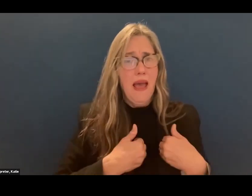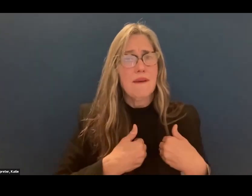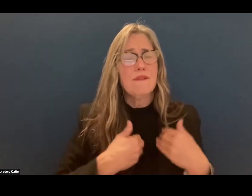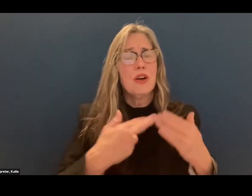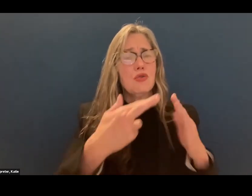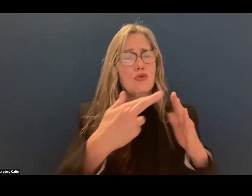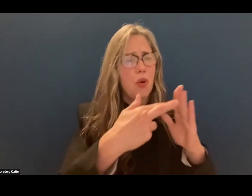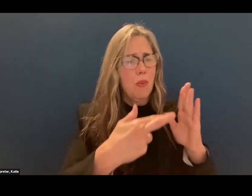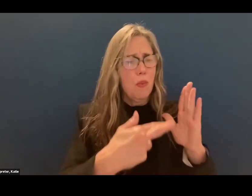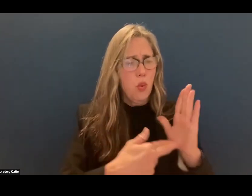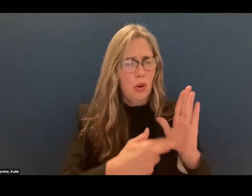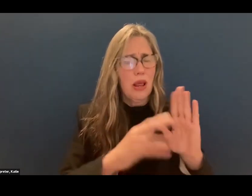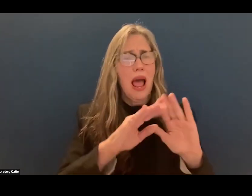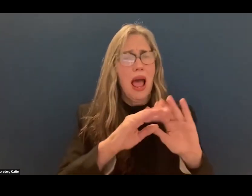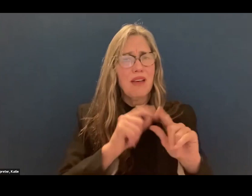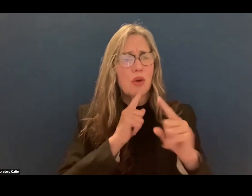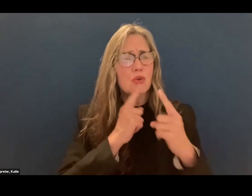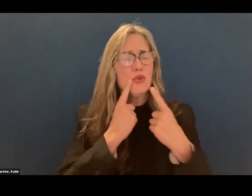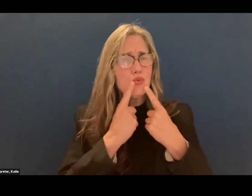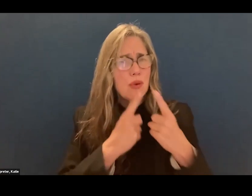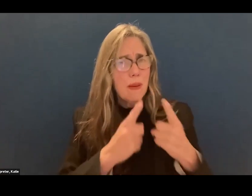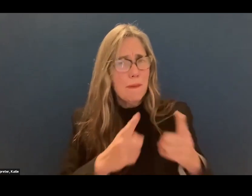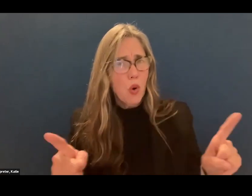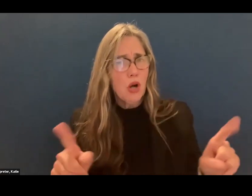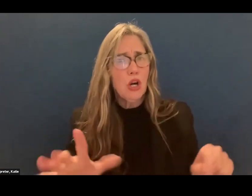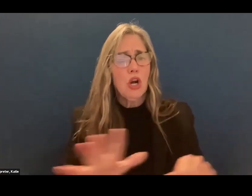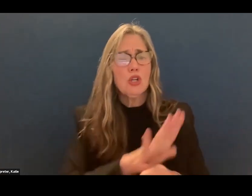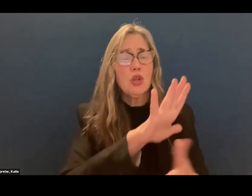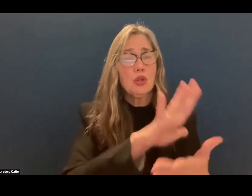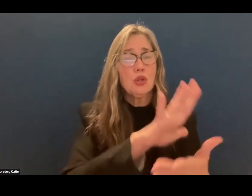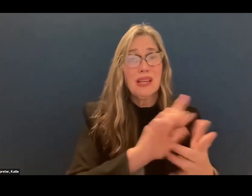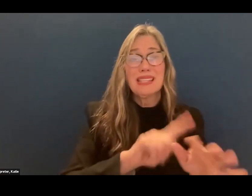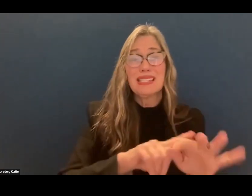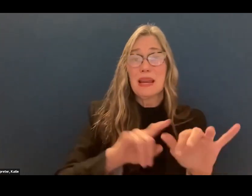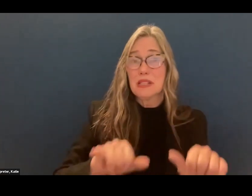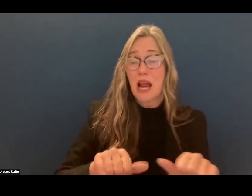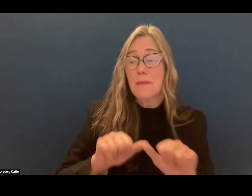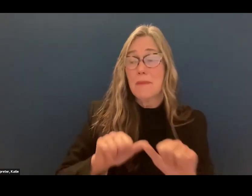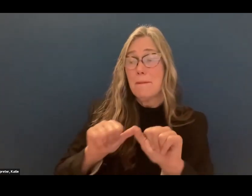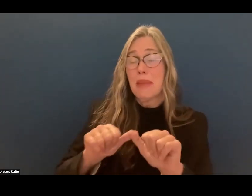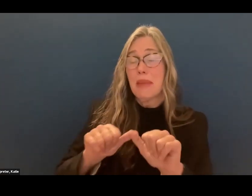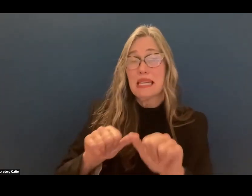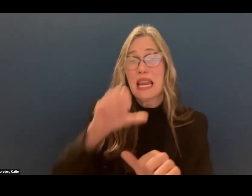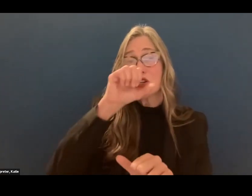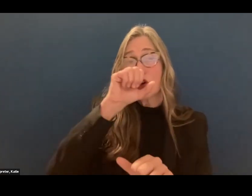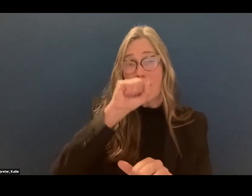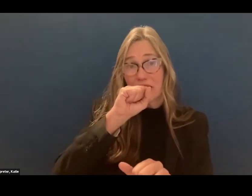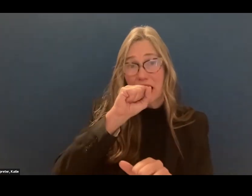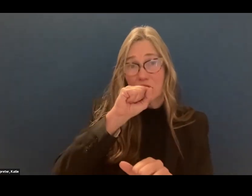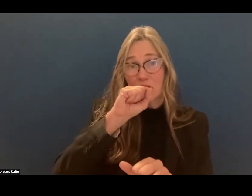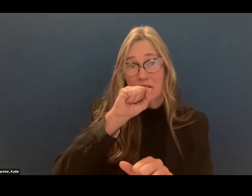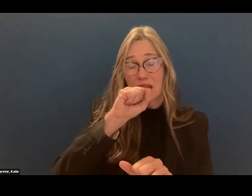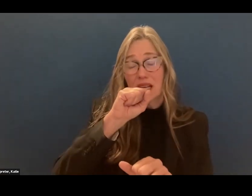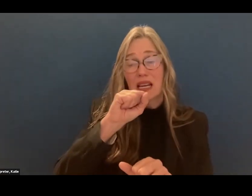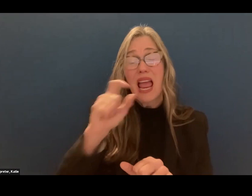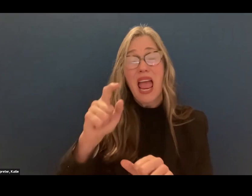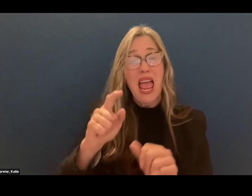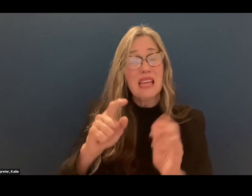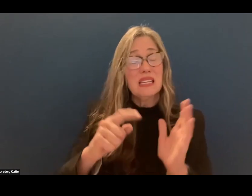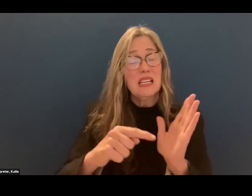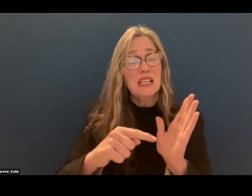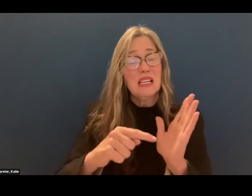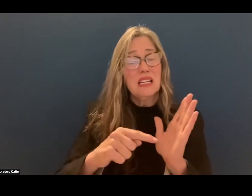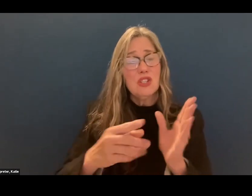report those incidents to the entire school community while maintaining confidentiality, and then in those reports including protocol for reporting